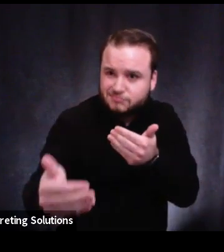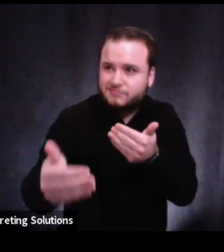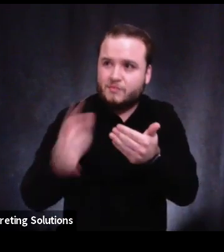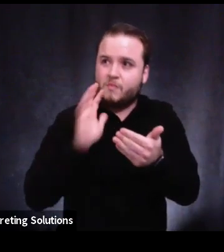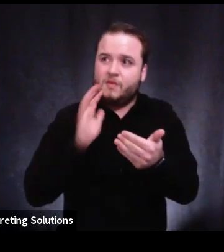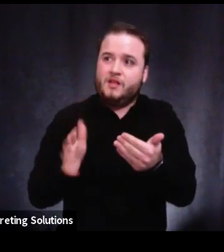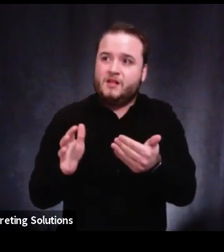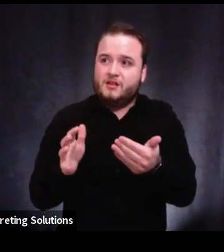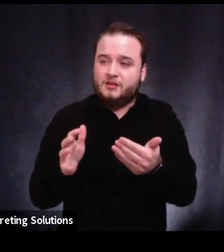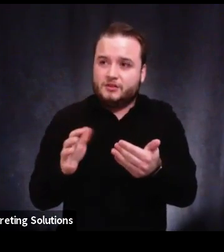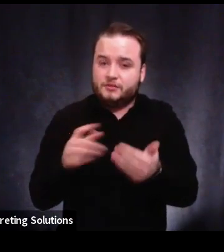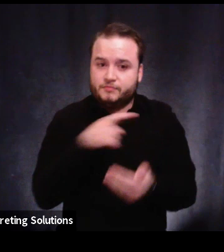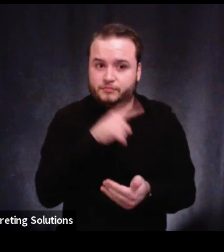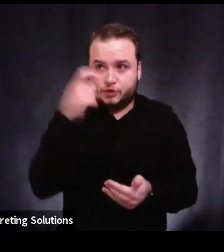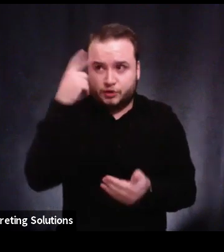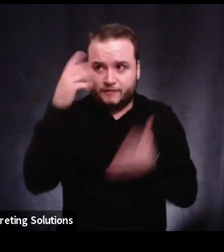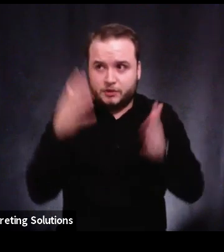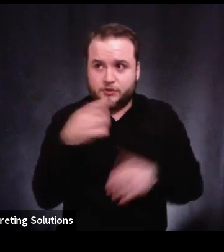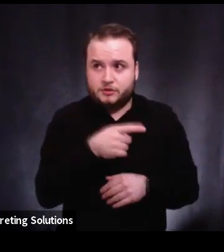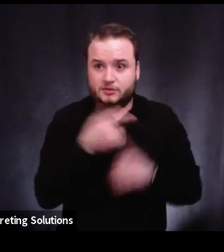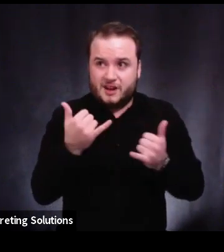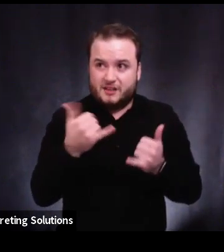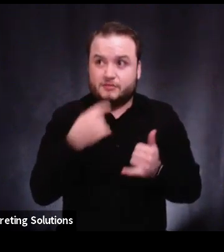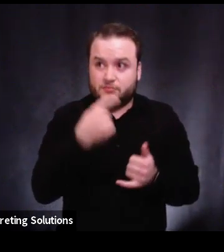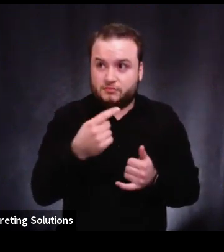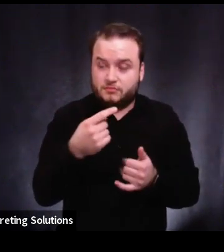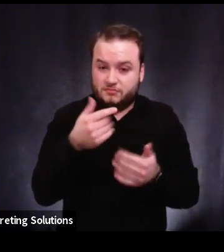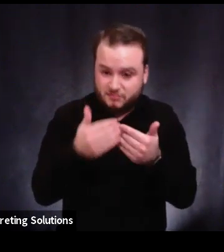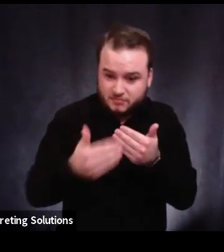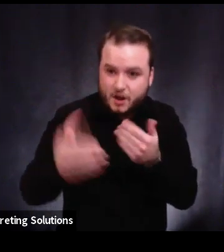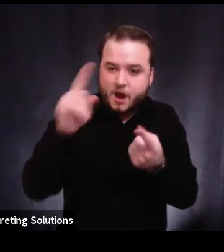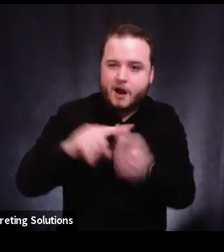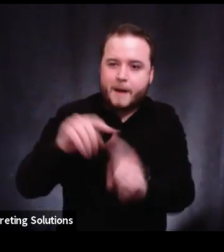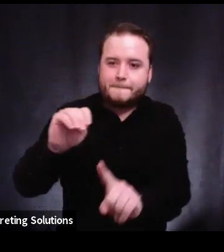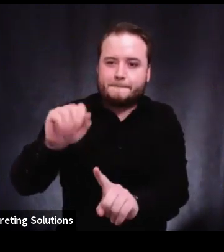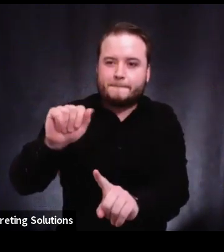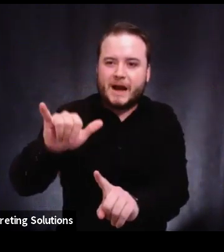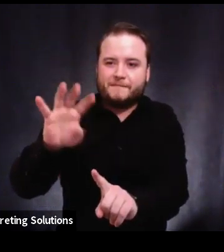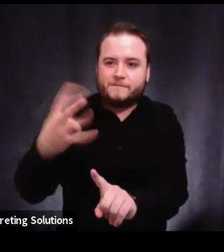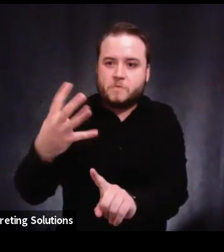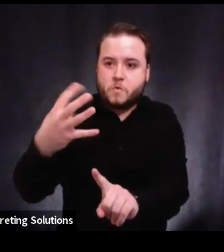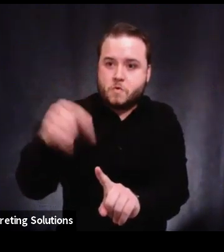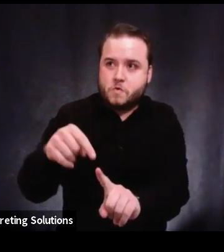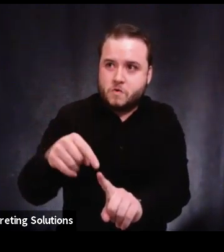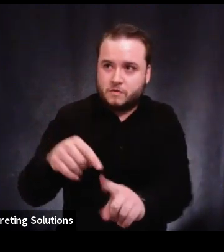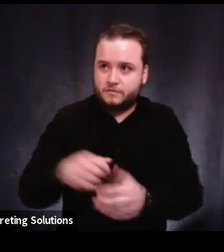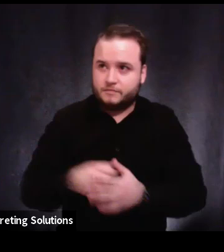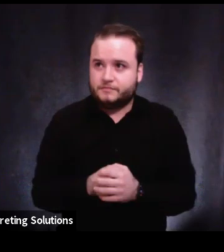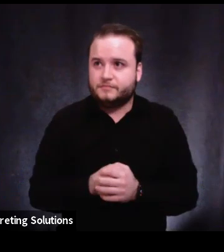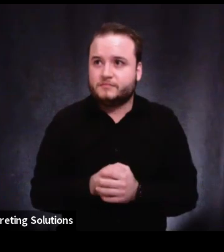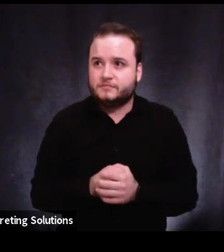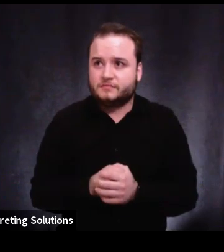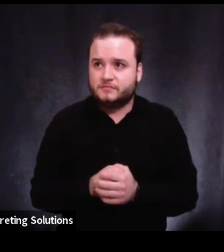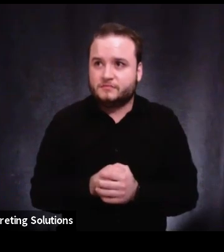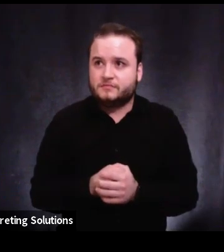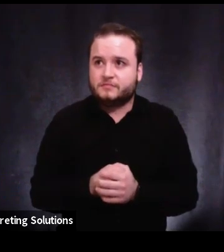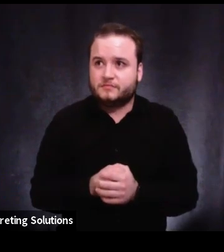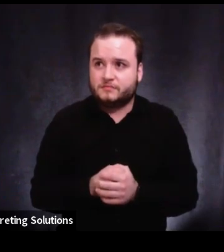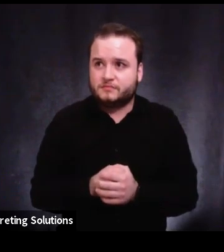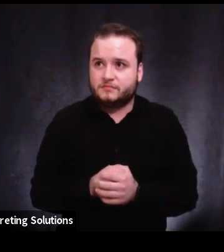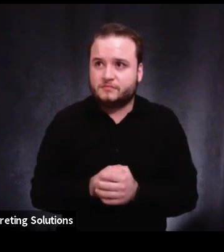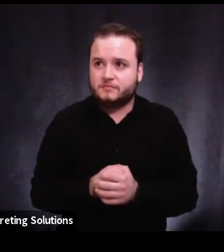May 4th? And the second part of my question deals with one of your other slides. It says deaths in Minnesota may be due to clustering in